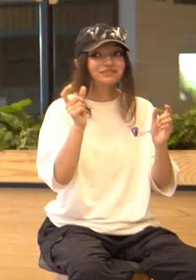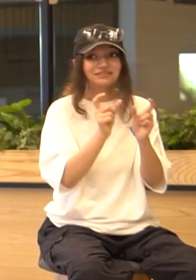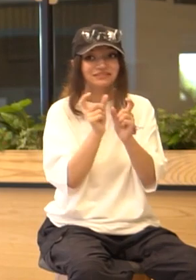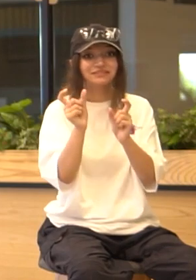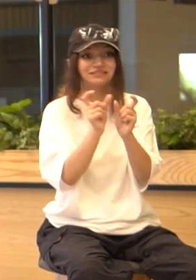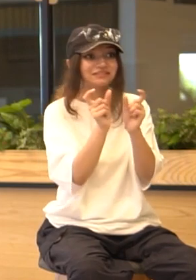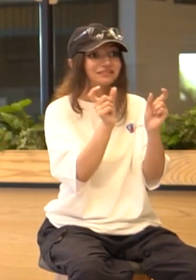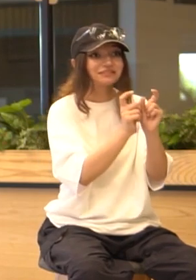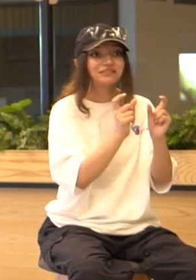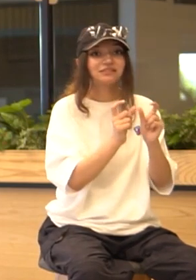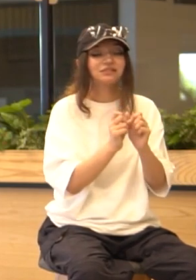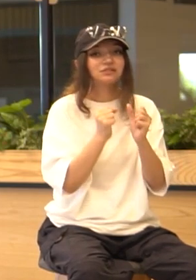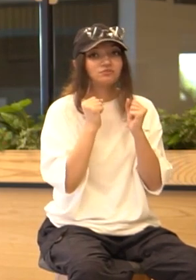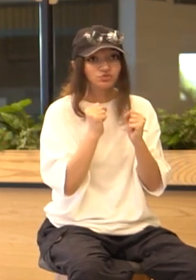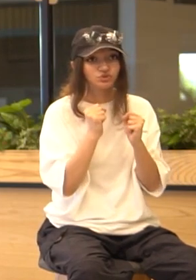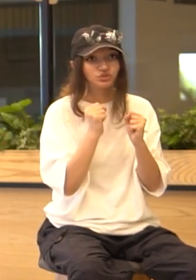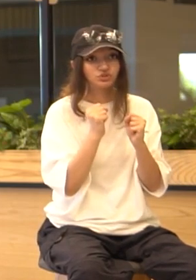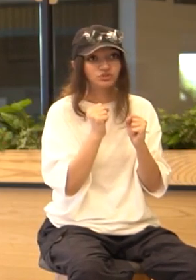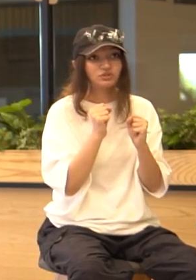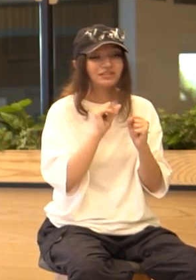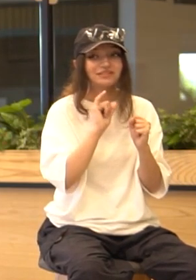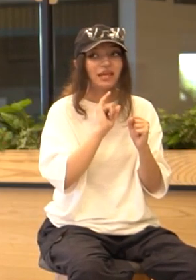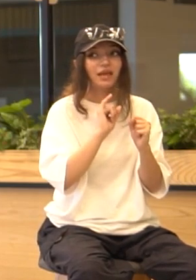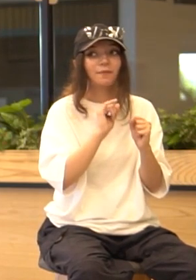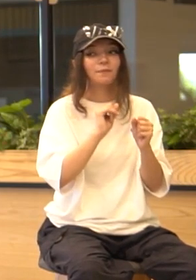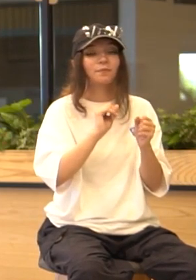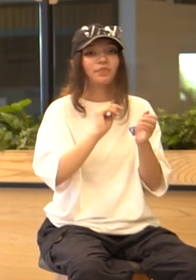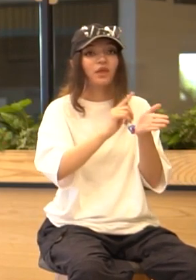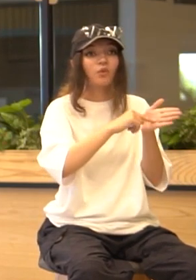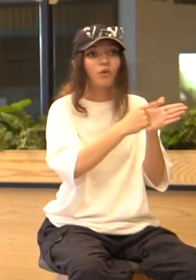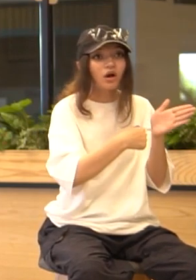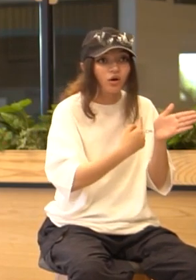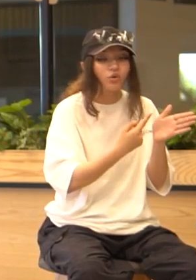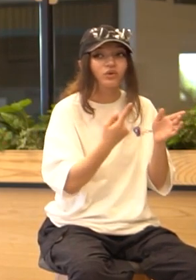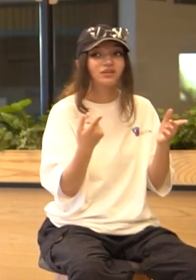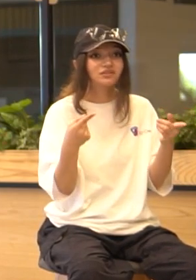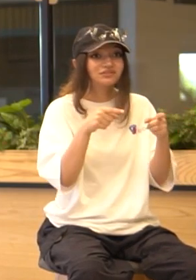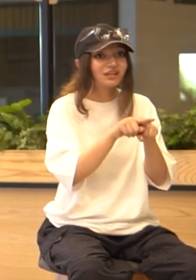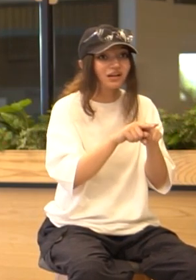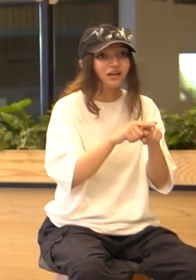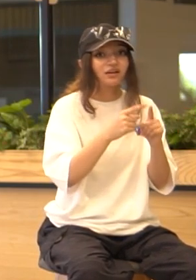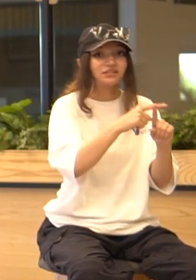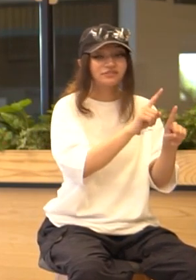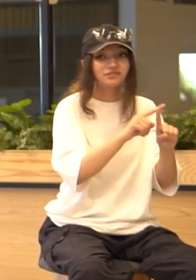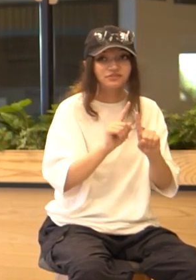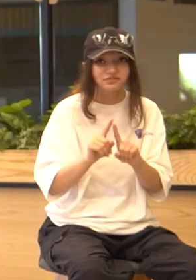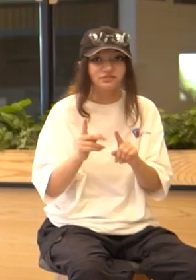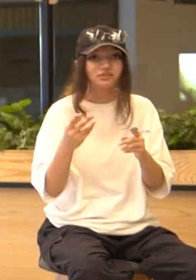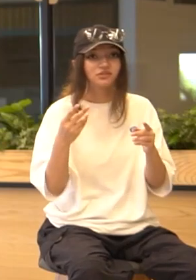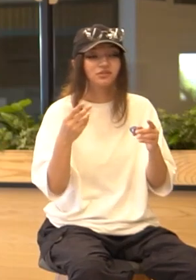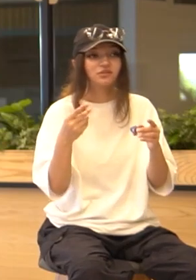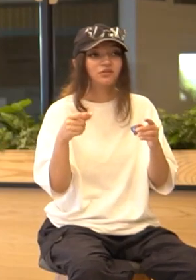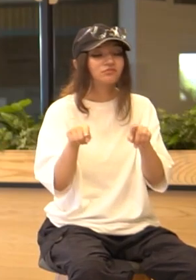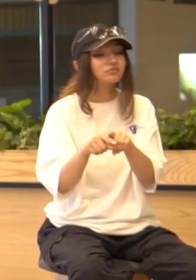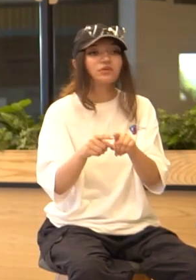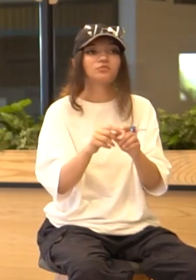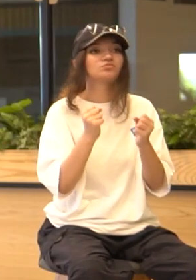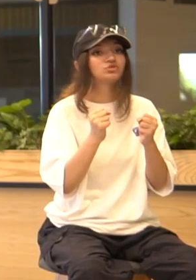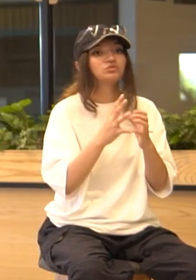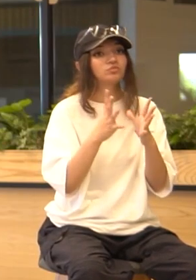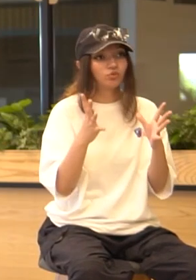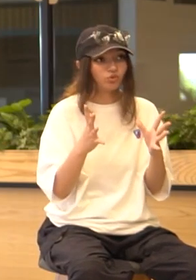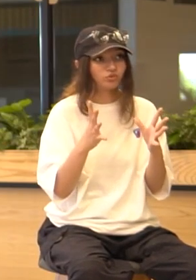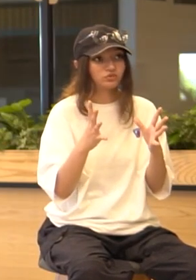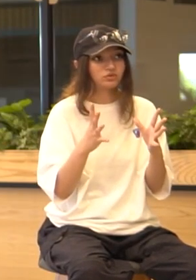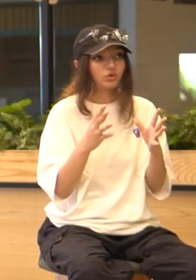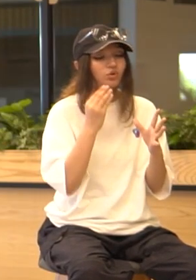different, right? The way vowel would connect with soin would be very different from another letter that connects with toy. So it's